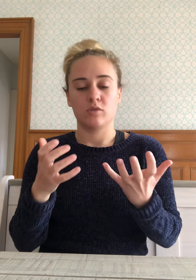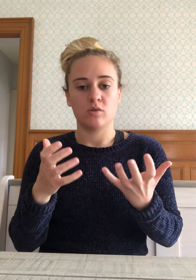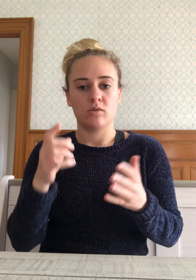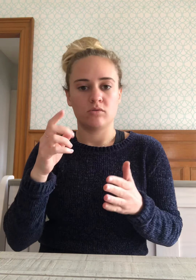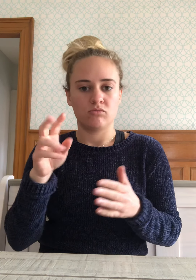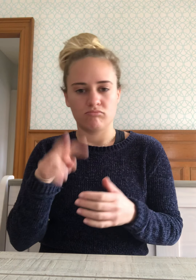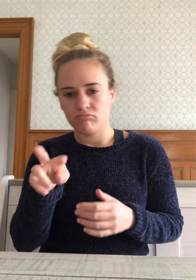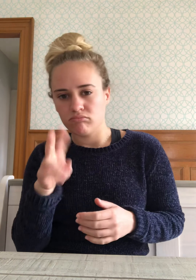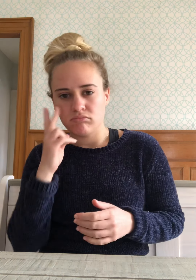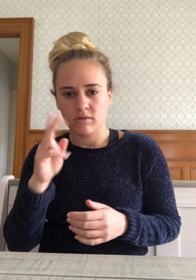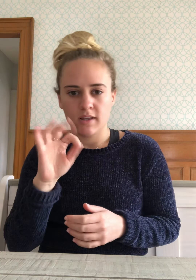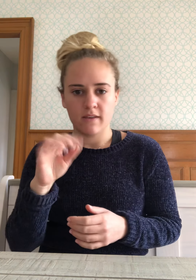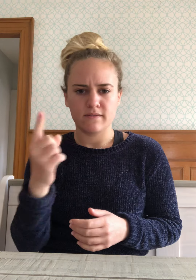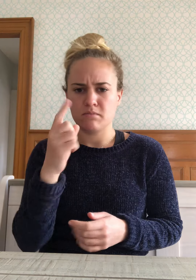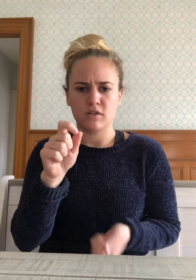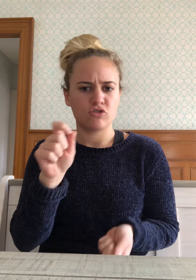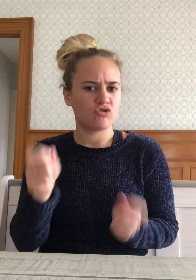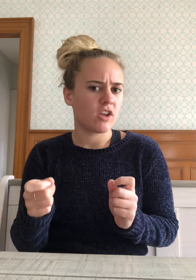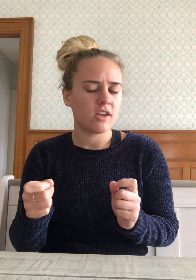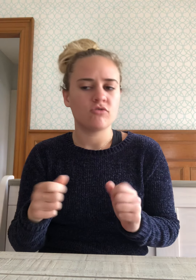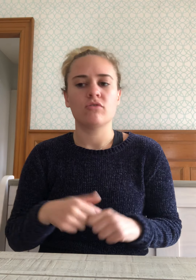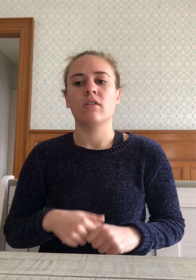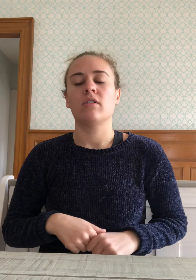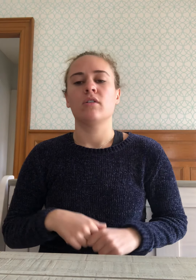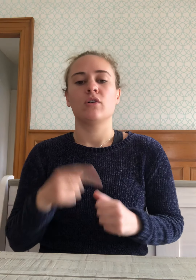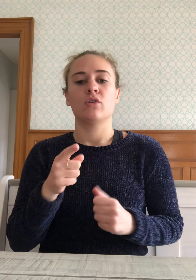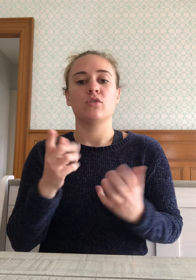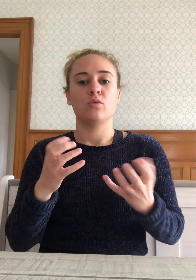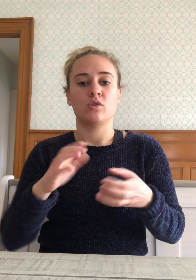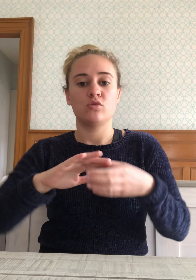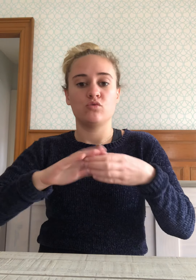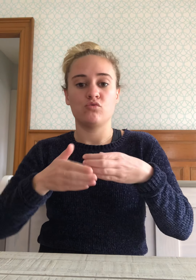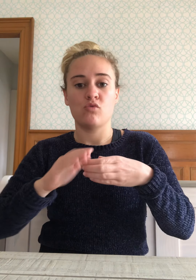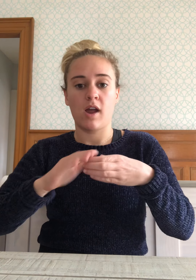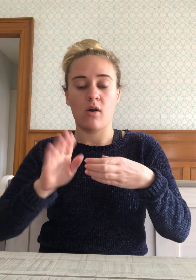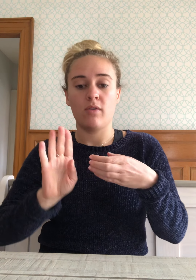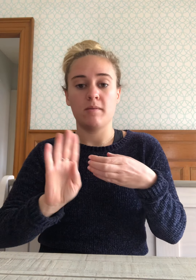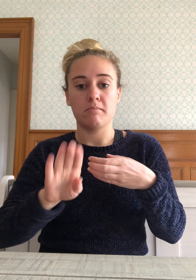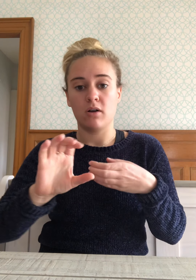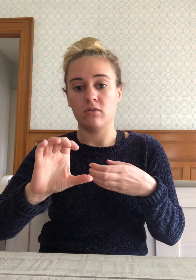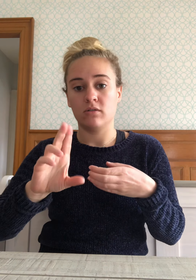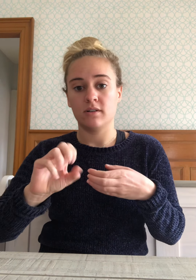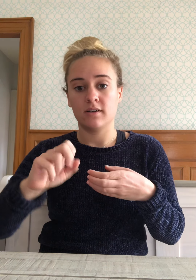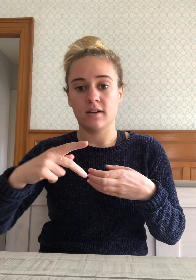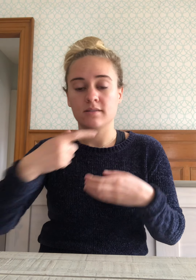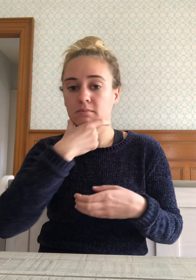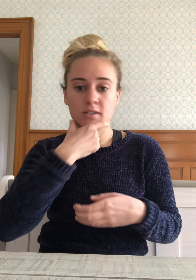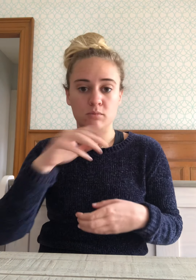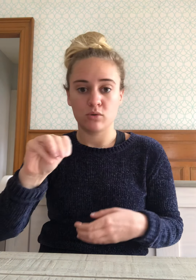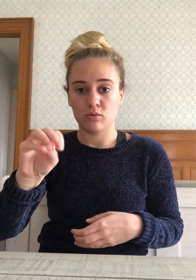denture, you want to round in the buccal cusps of mandibular molars, or if it's in a crossbite, the buccal cusps